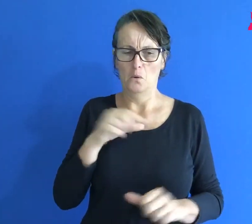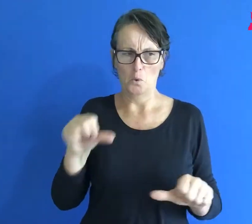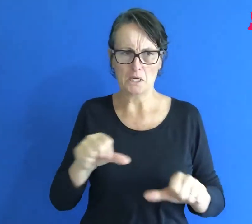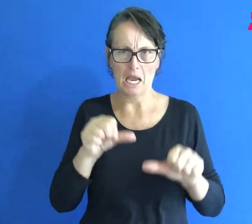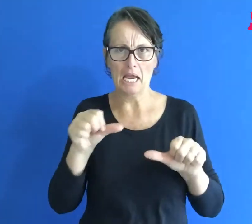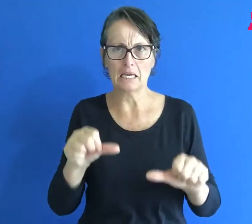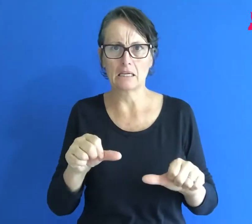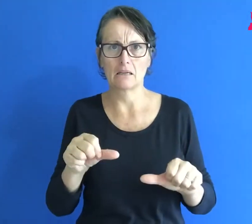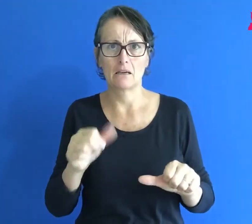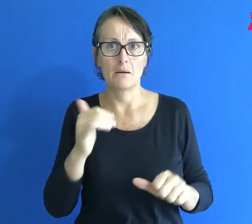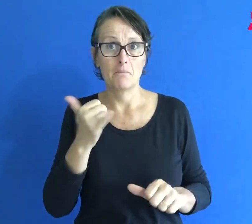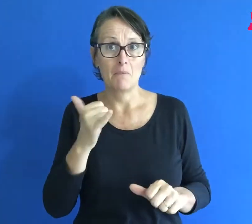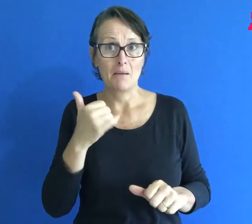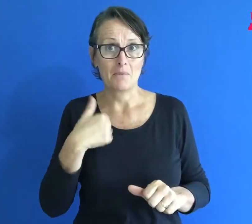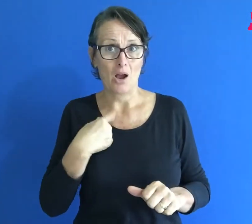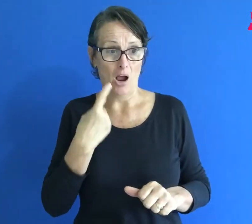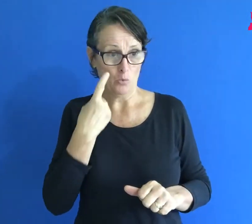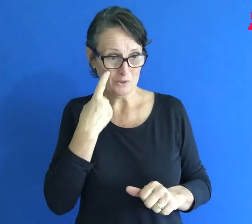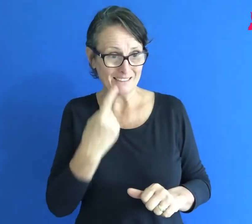be the day when I see what a fire does to people.